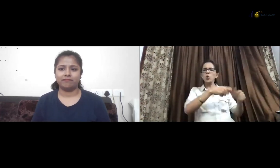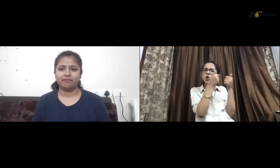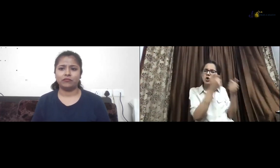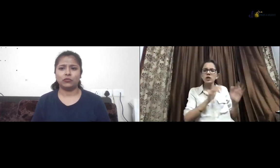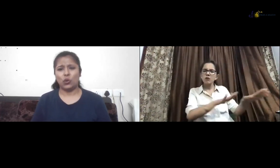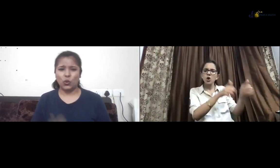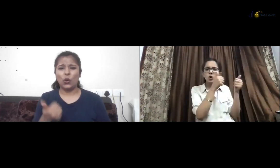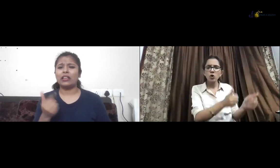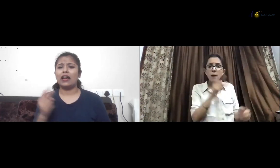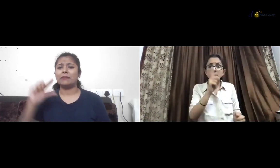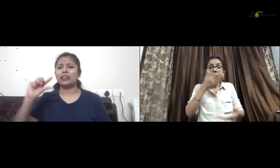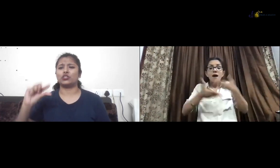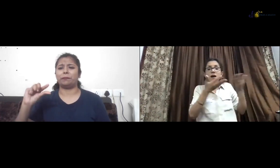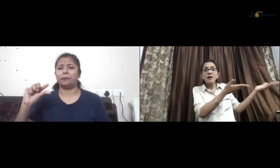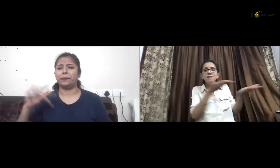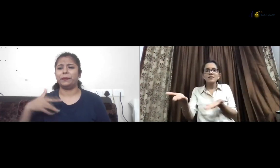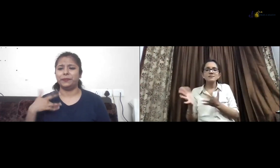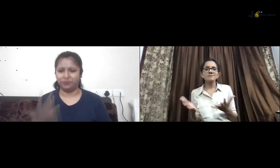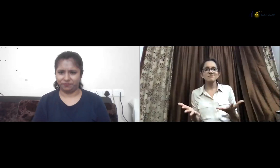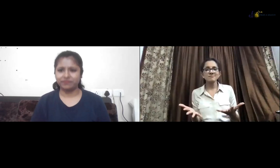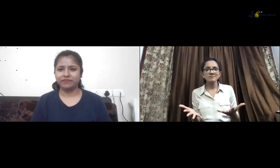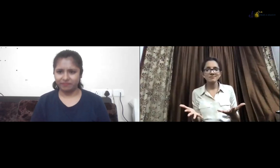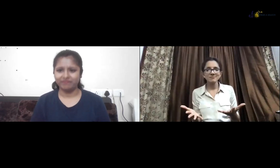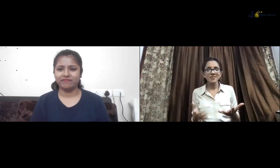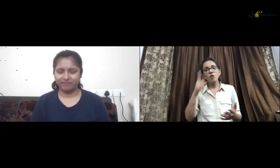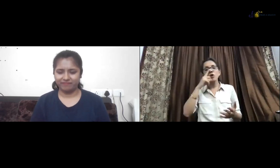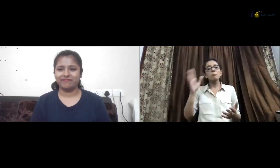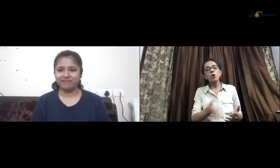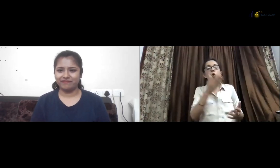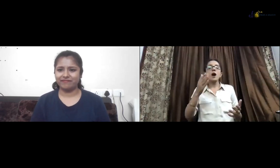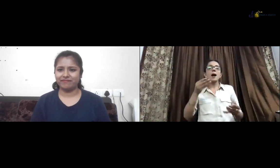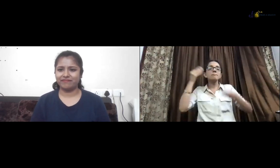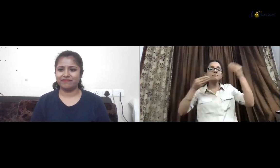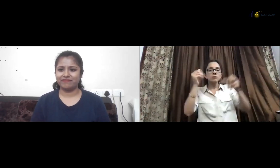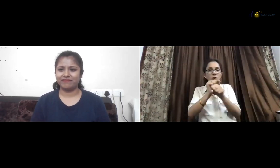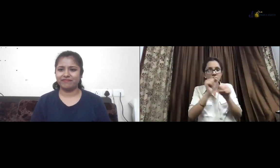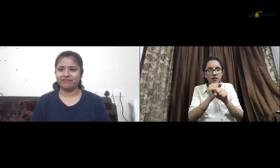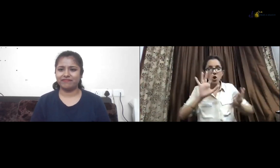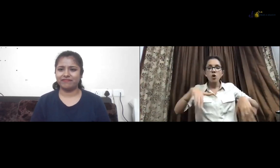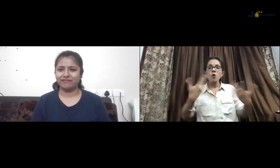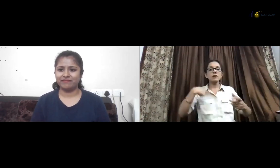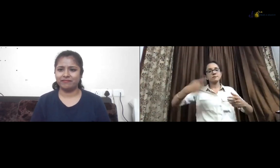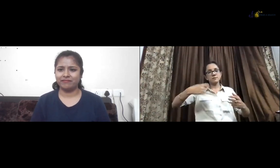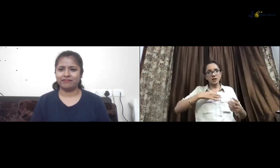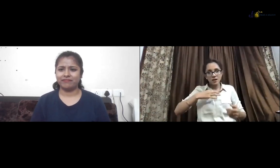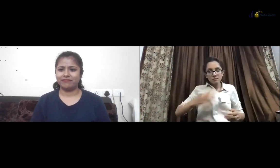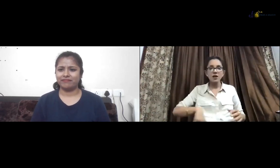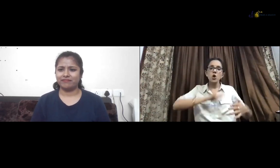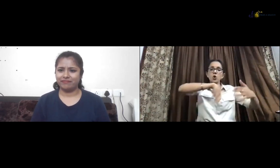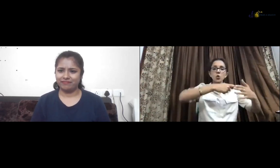classes, to do the stitching work. That's okay. That's not a bad thing. But we feel cheap, yeah. So